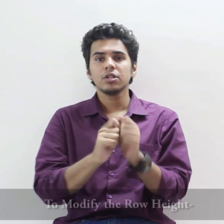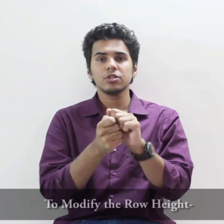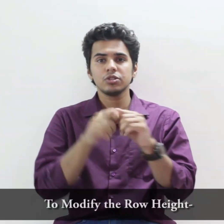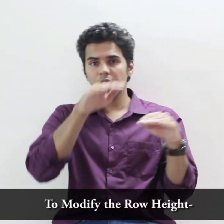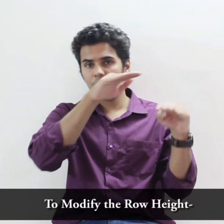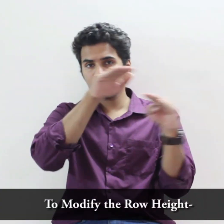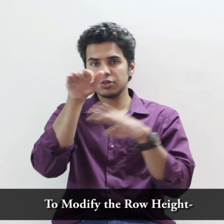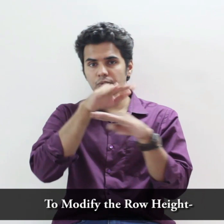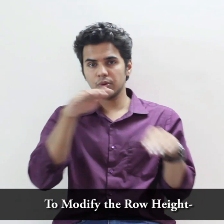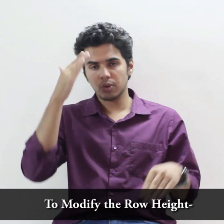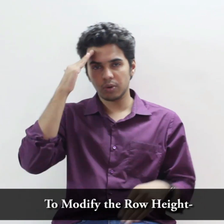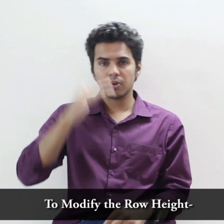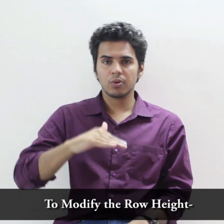To modify the row height,